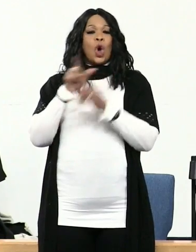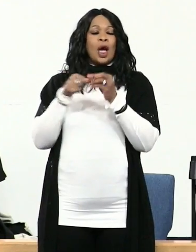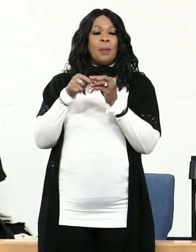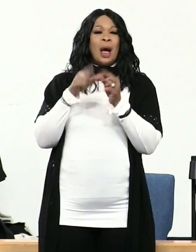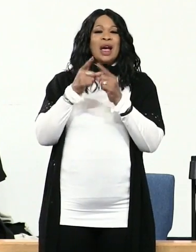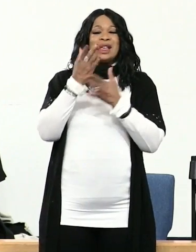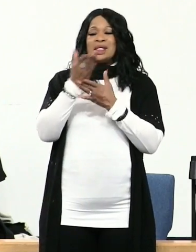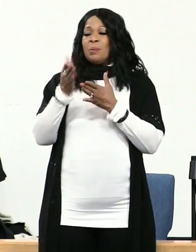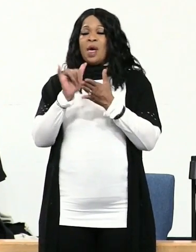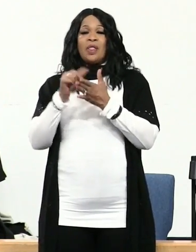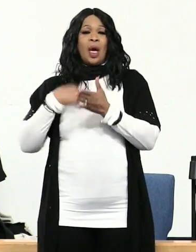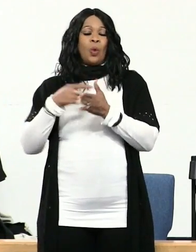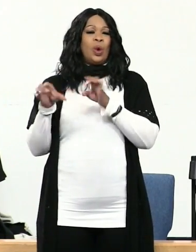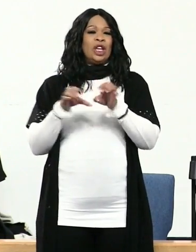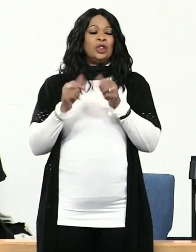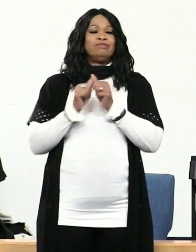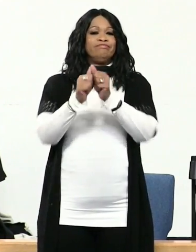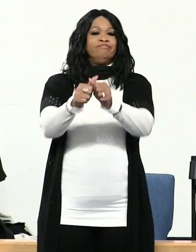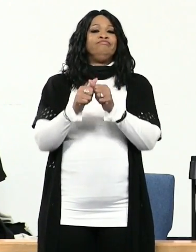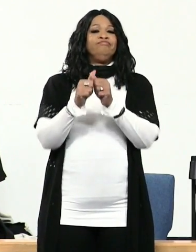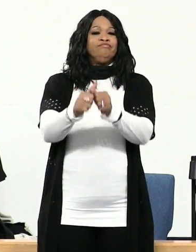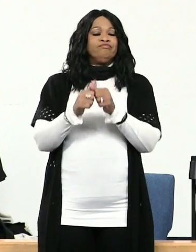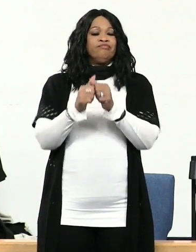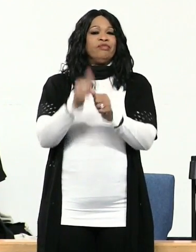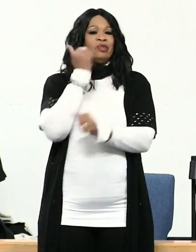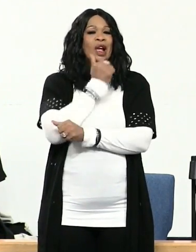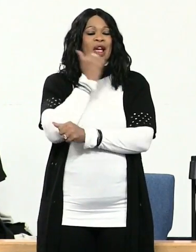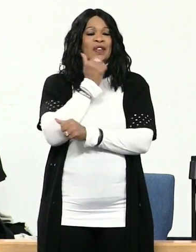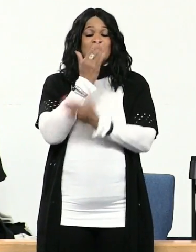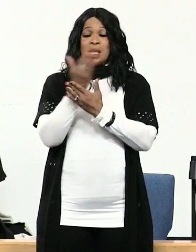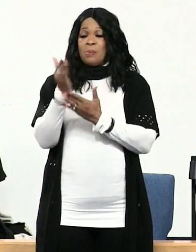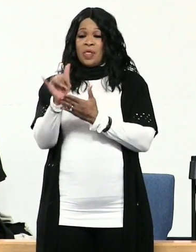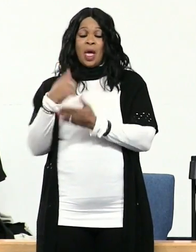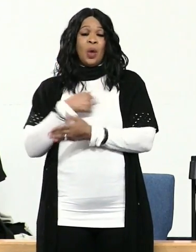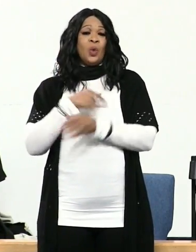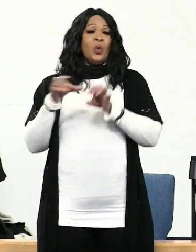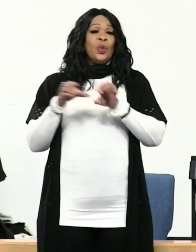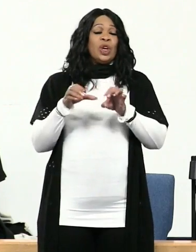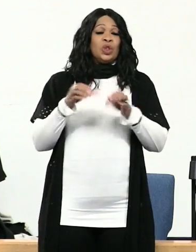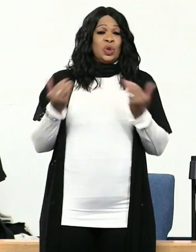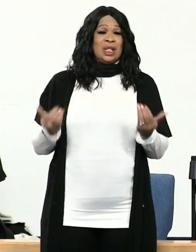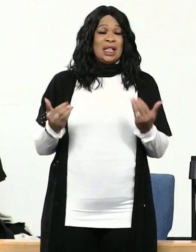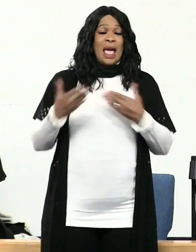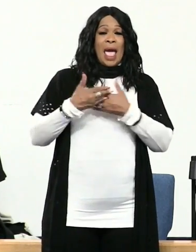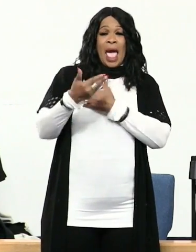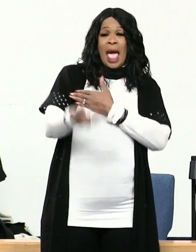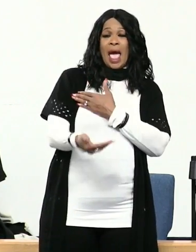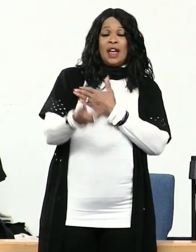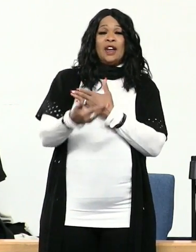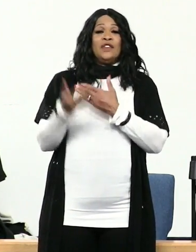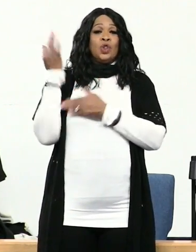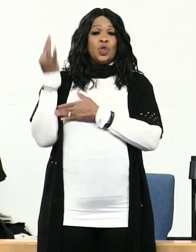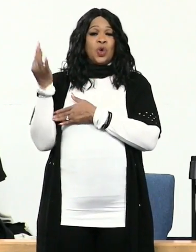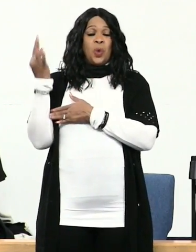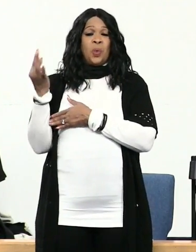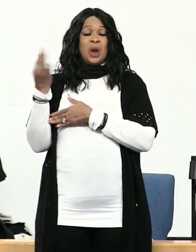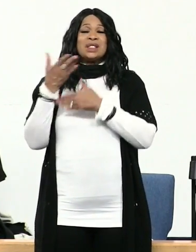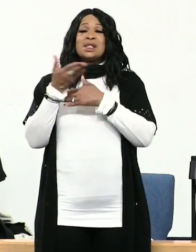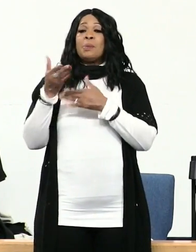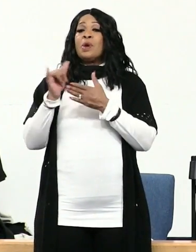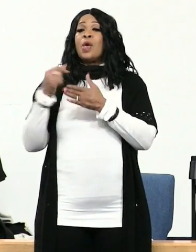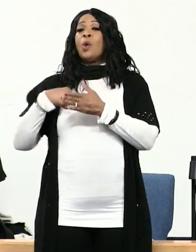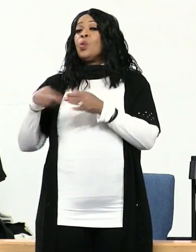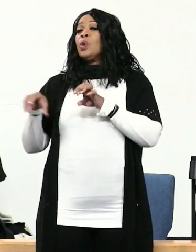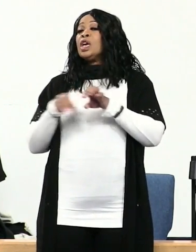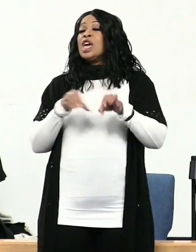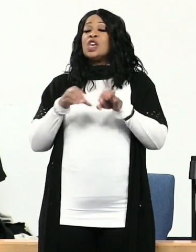a regular basis, such as what we're going to do today after the sermon. It's something we do on a regular basis, and it